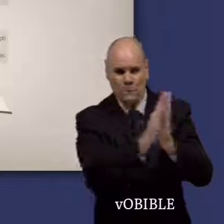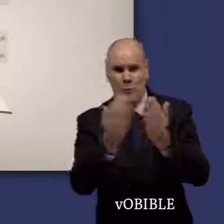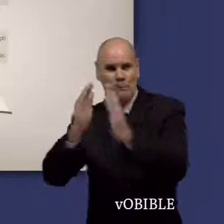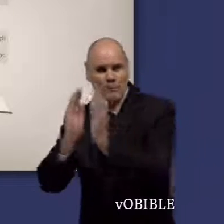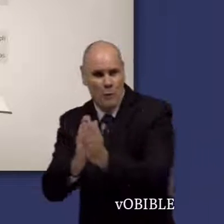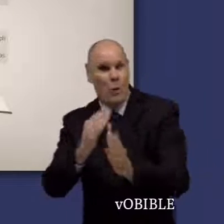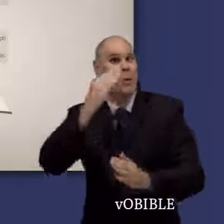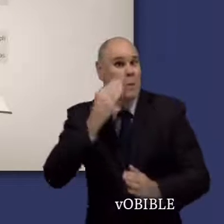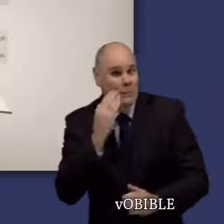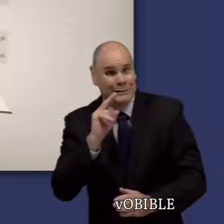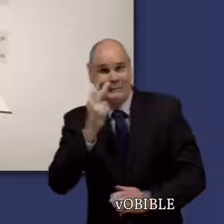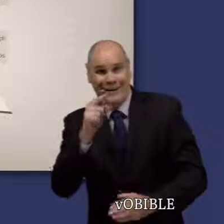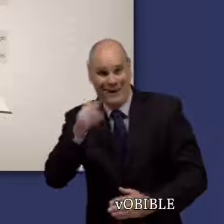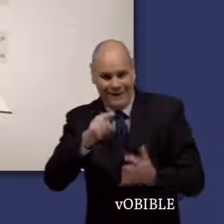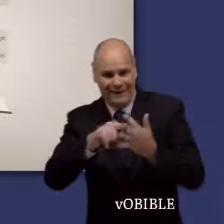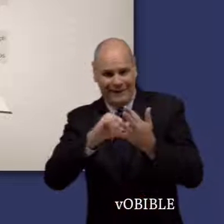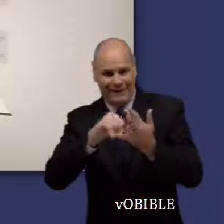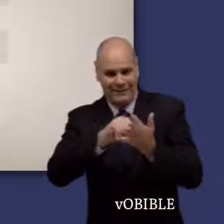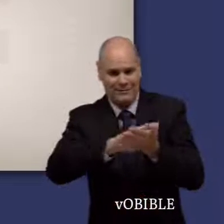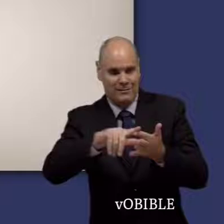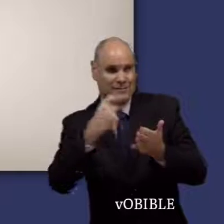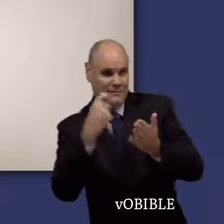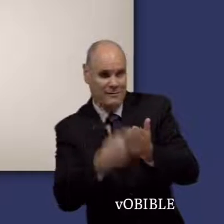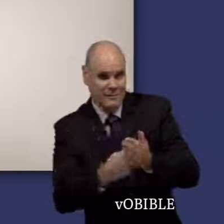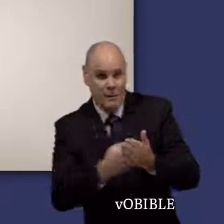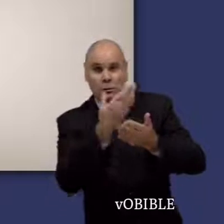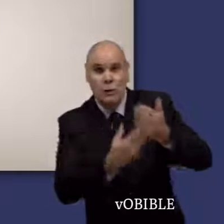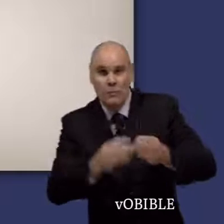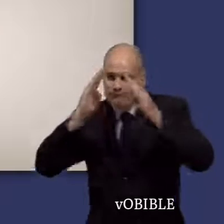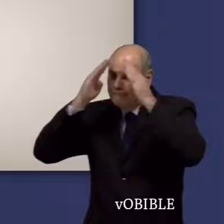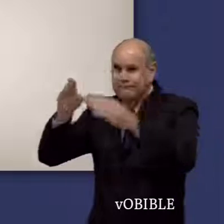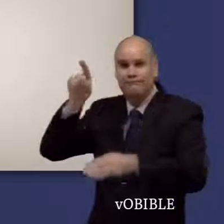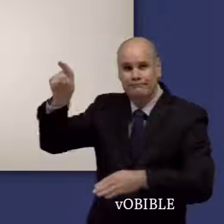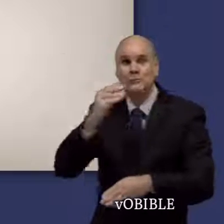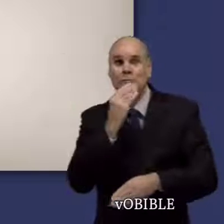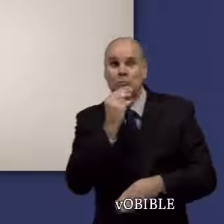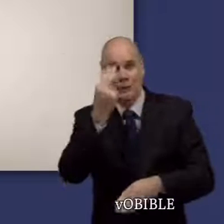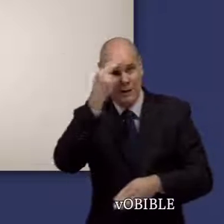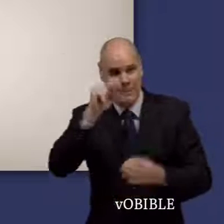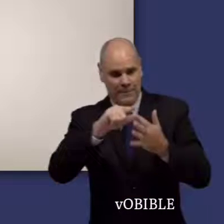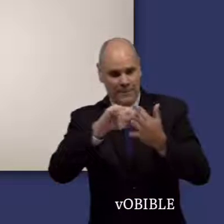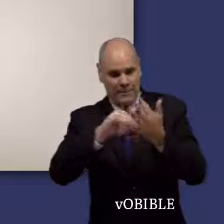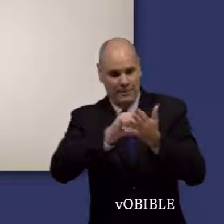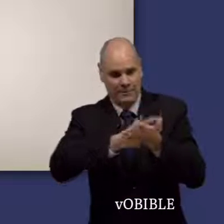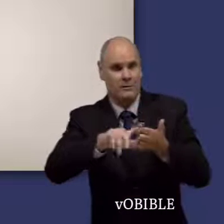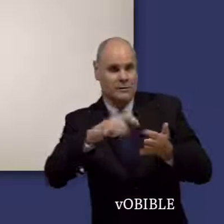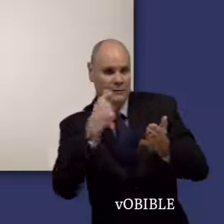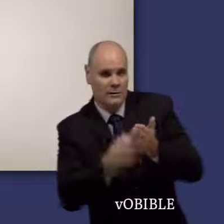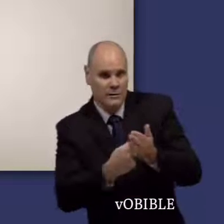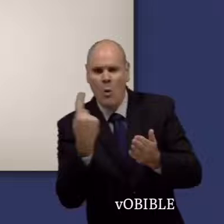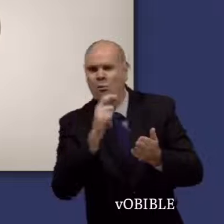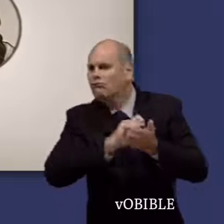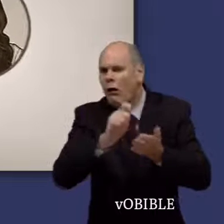Esther is the second of two Bible books bearing a woman's name. The Jewish woman Esther is featured prominently in the